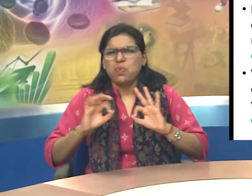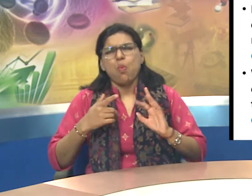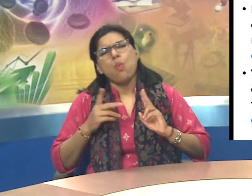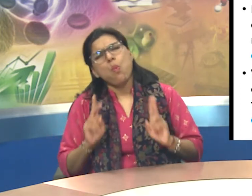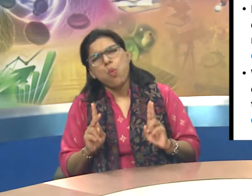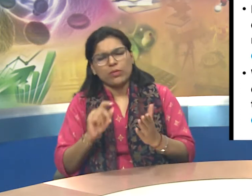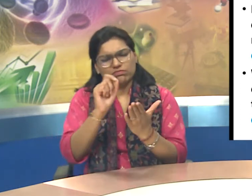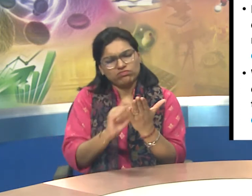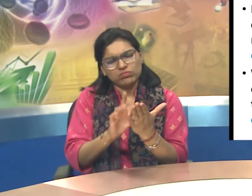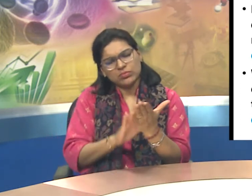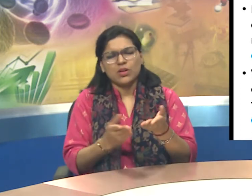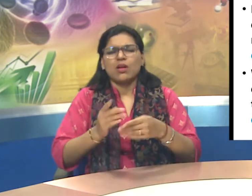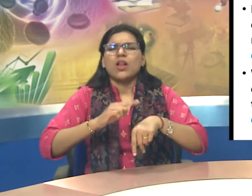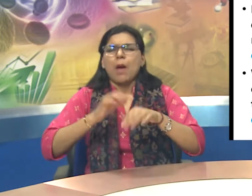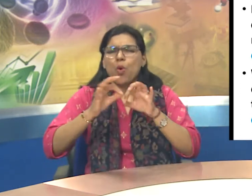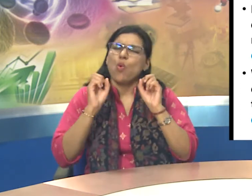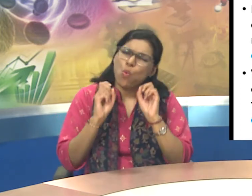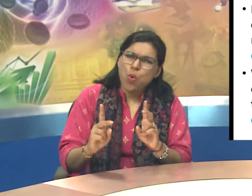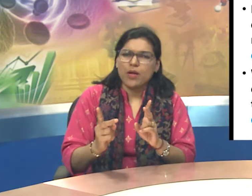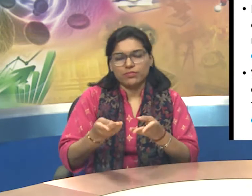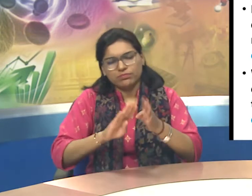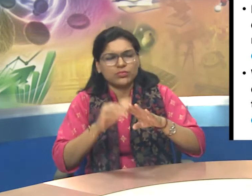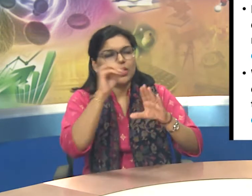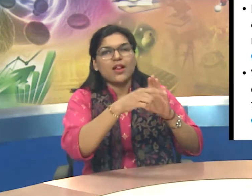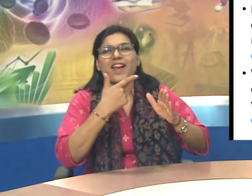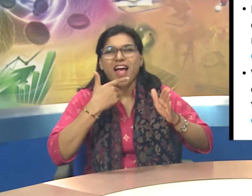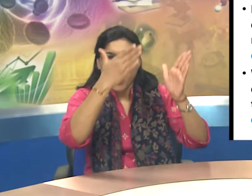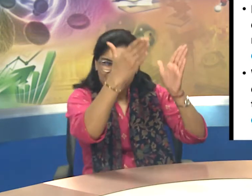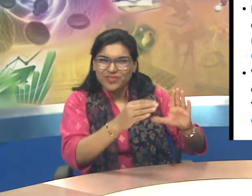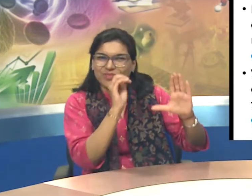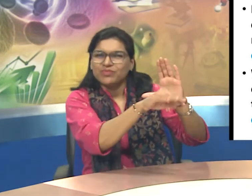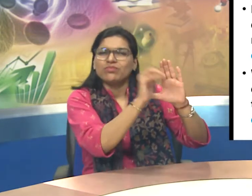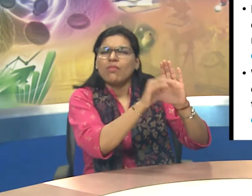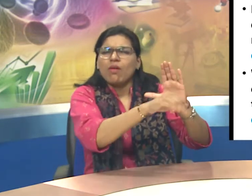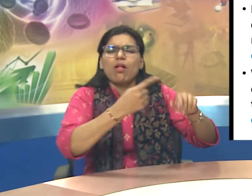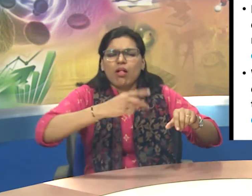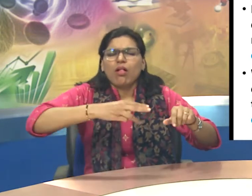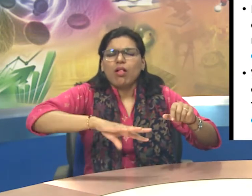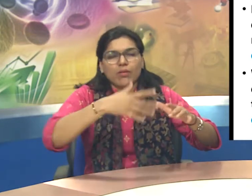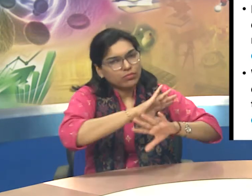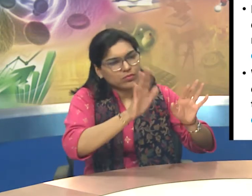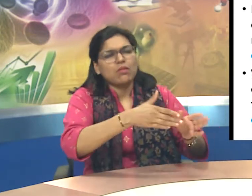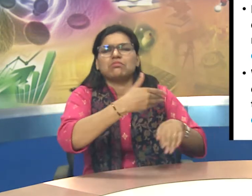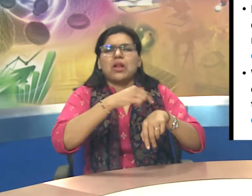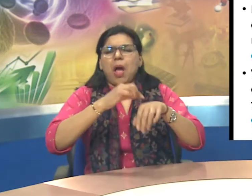period and help us to communicate